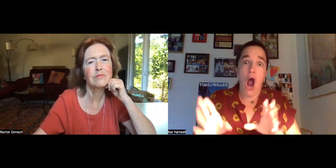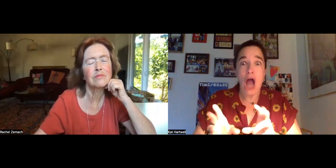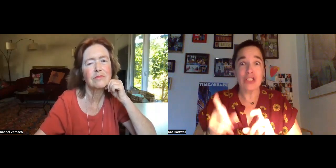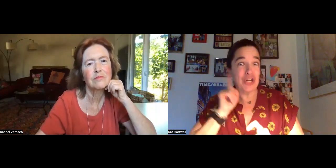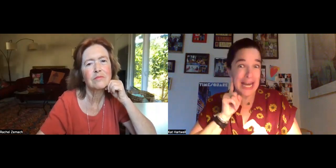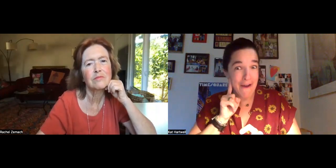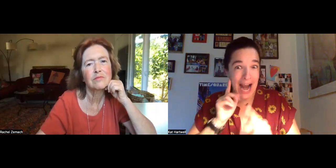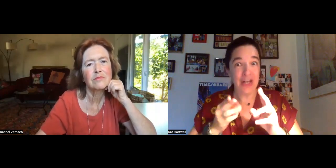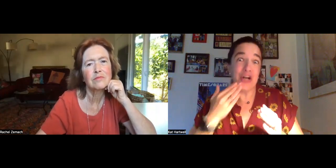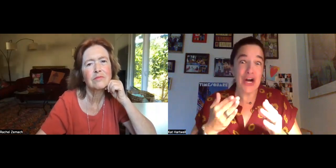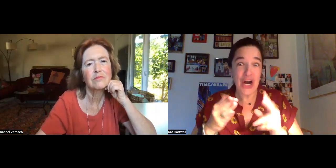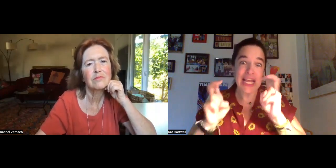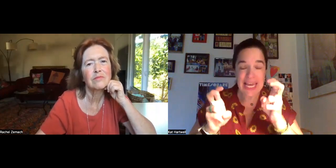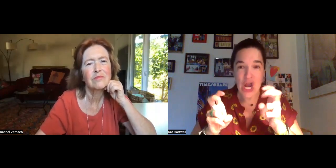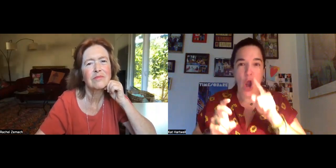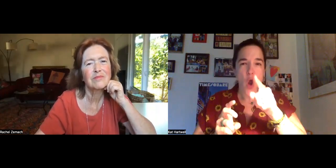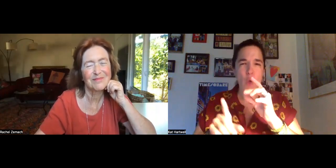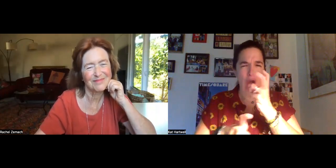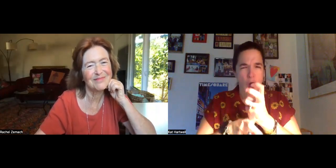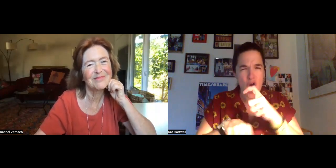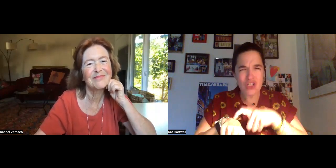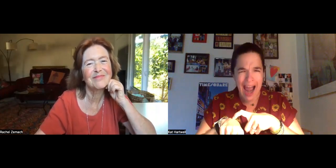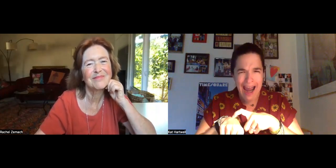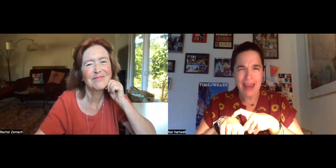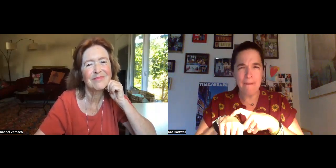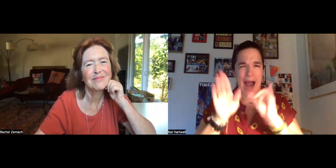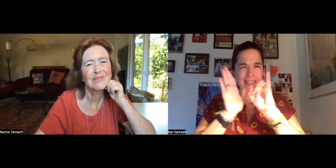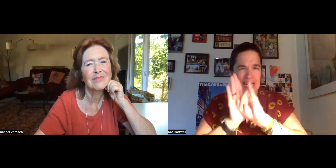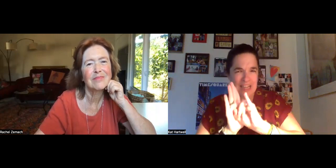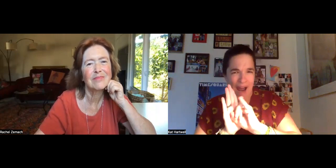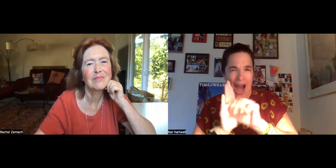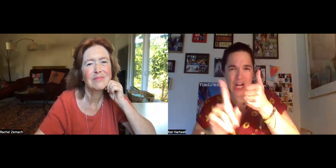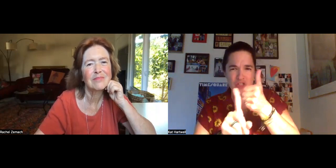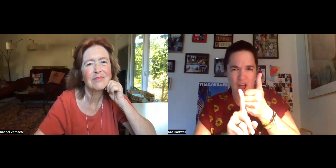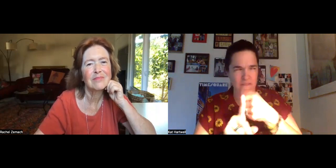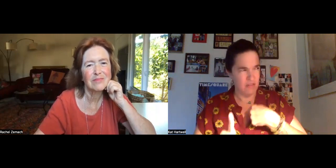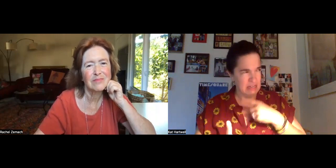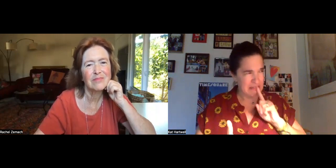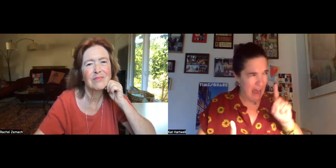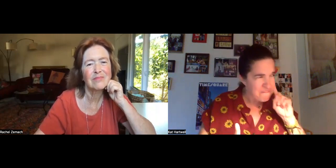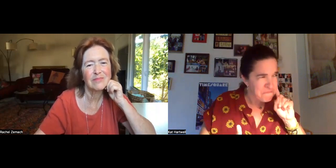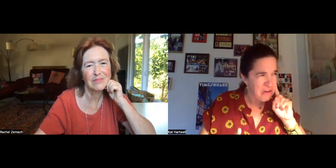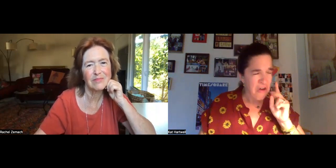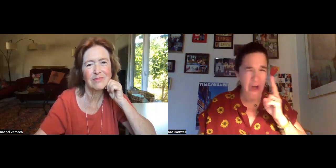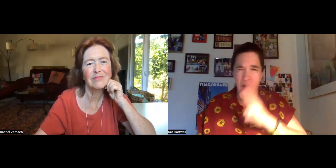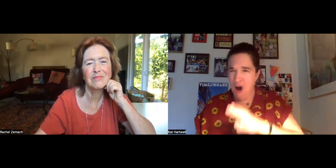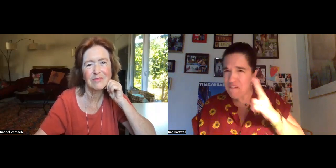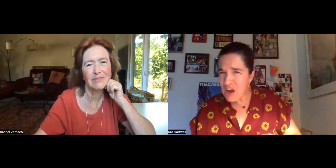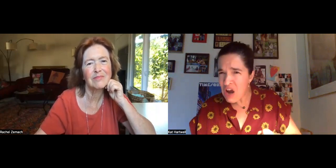lost your hearing and your good ear. We had a hard time identifying it with the deaf, hard